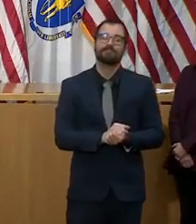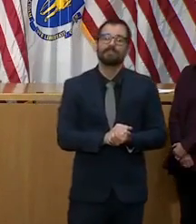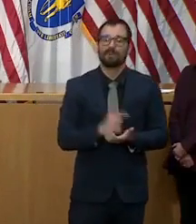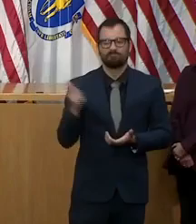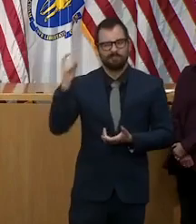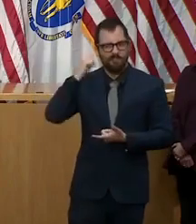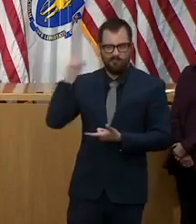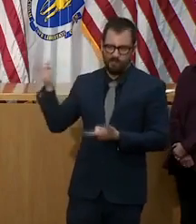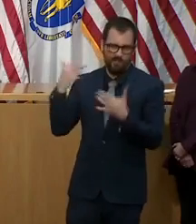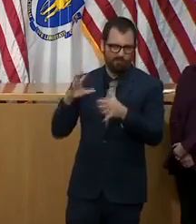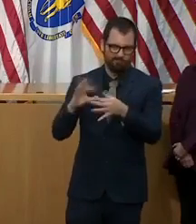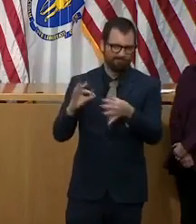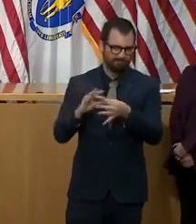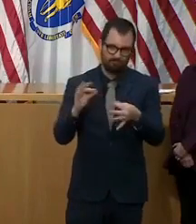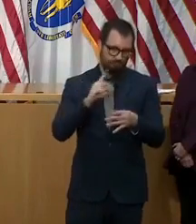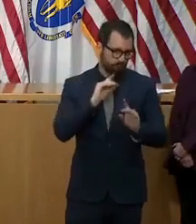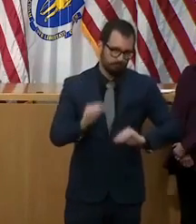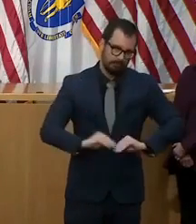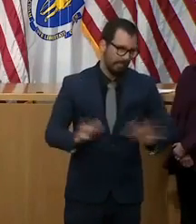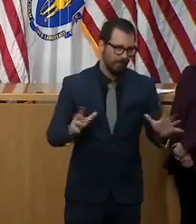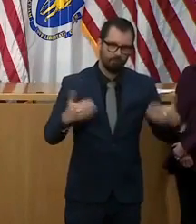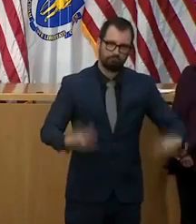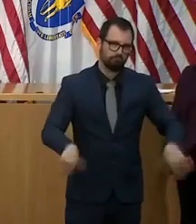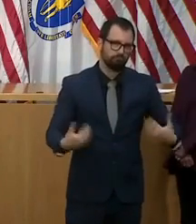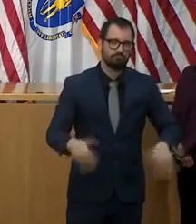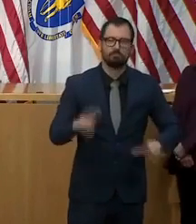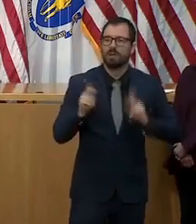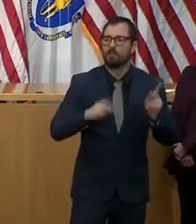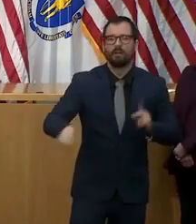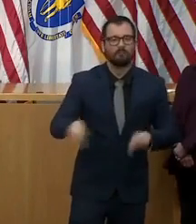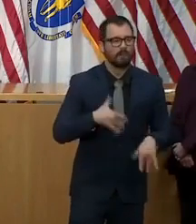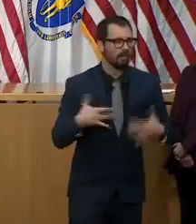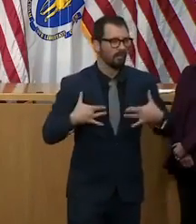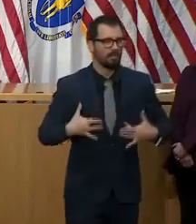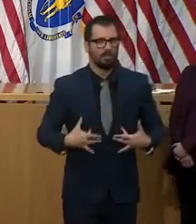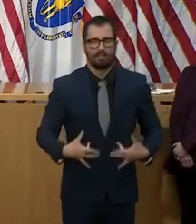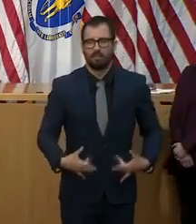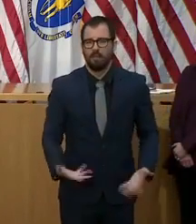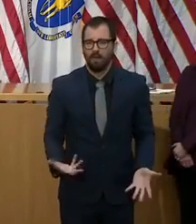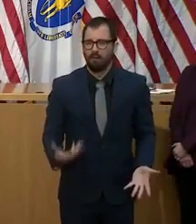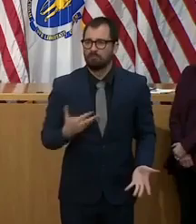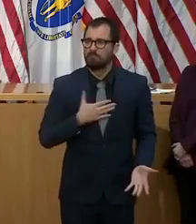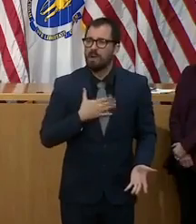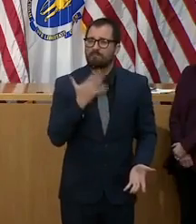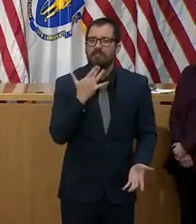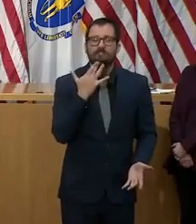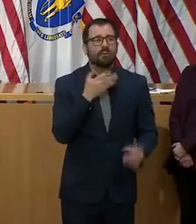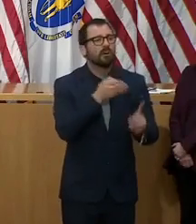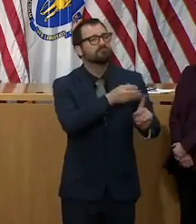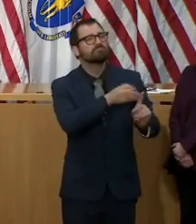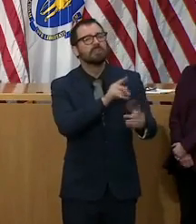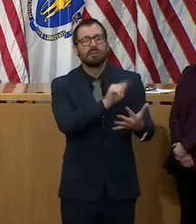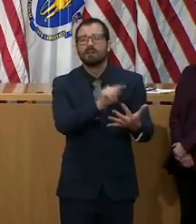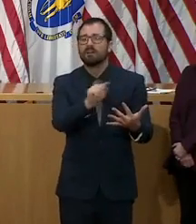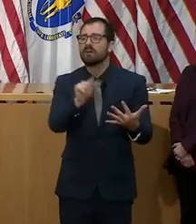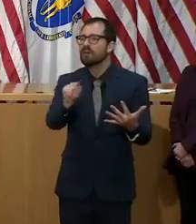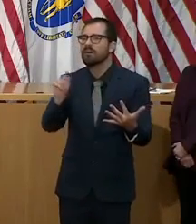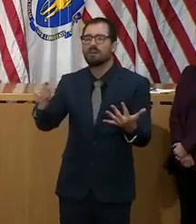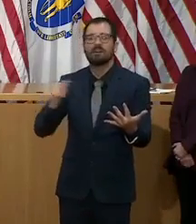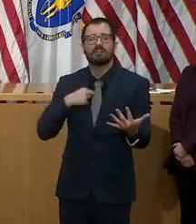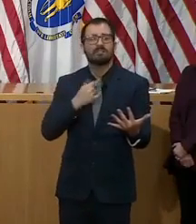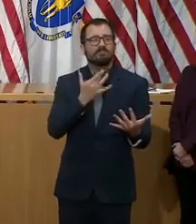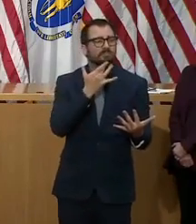a longing for those familiar places where we find such comfort and we receive such joy in